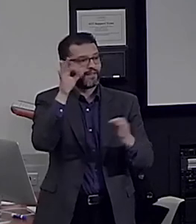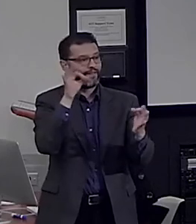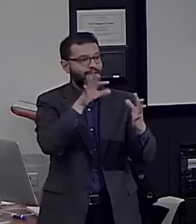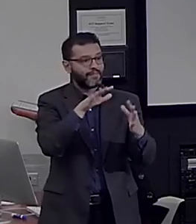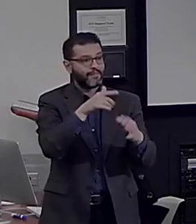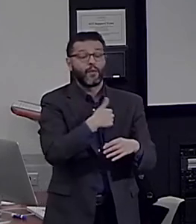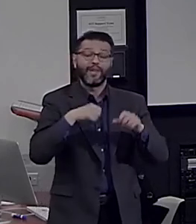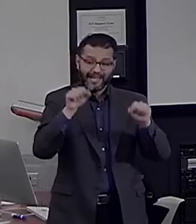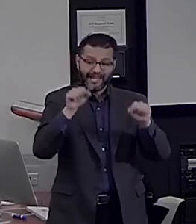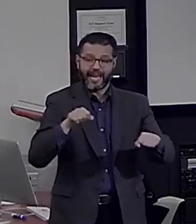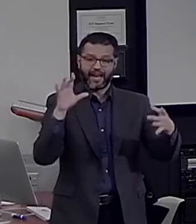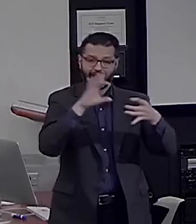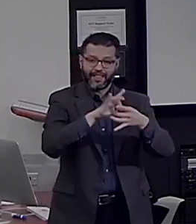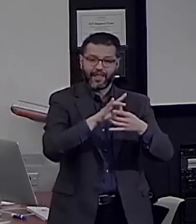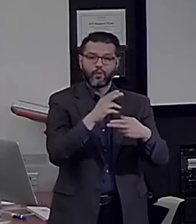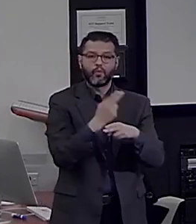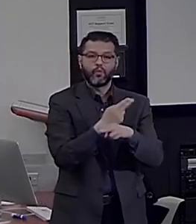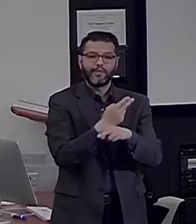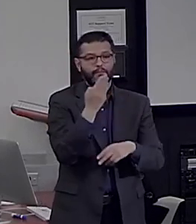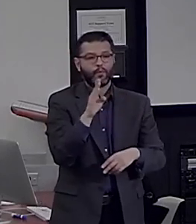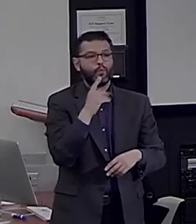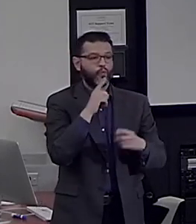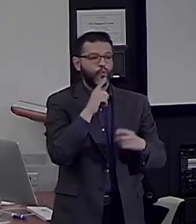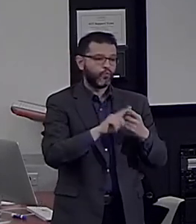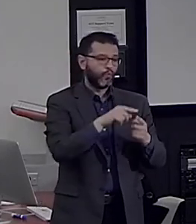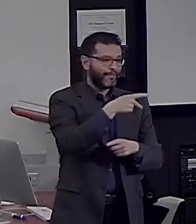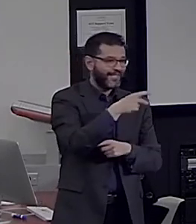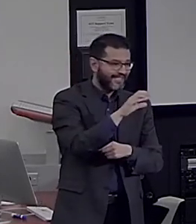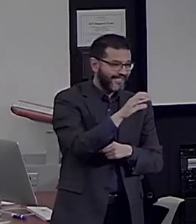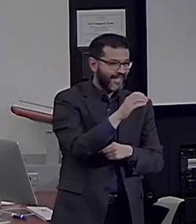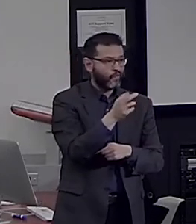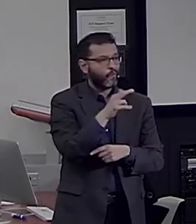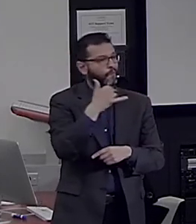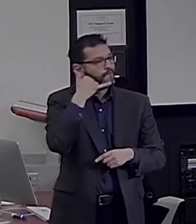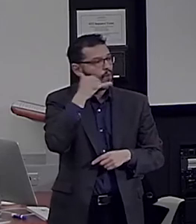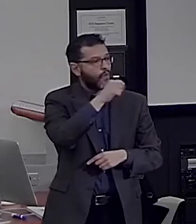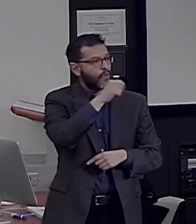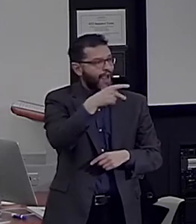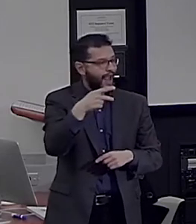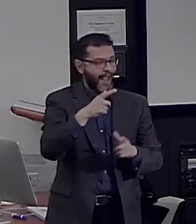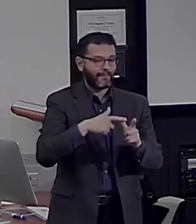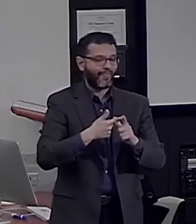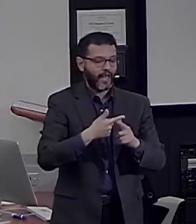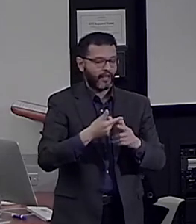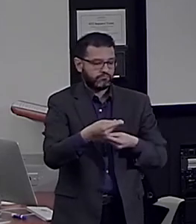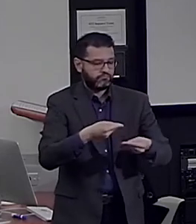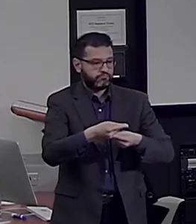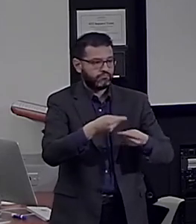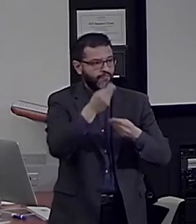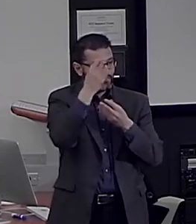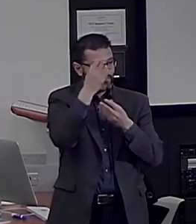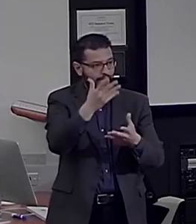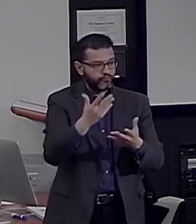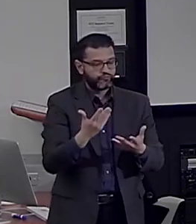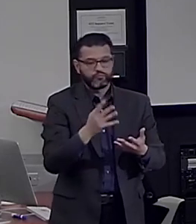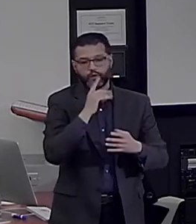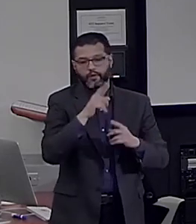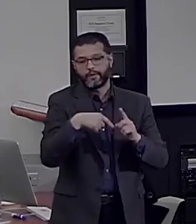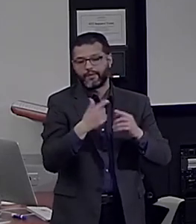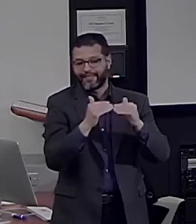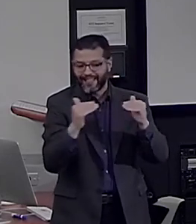using Bluetooth to a PC or a phone app and convey information about the level achieved and